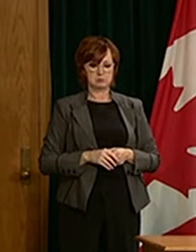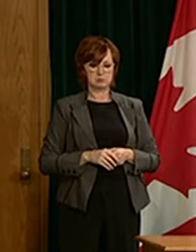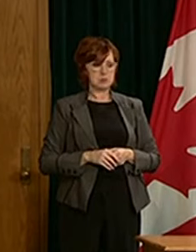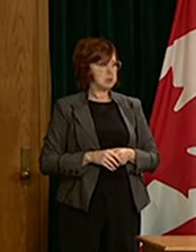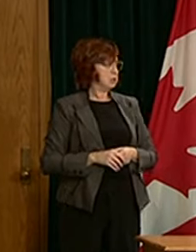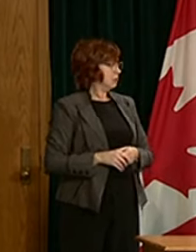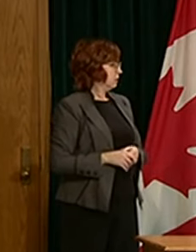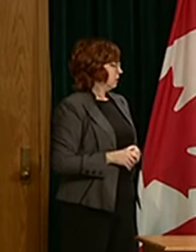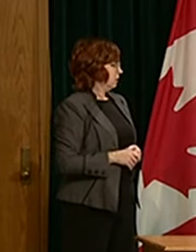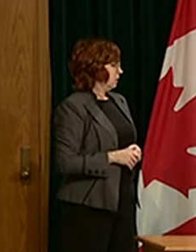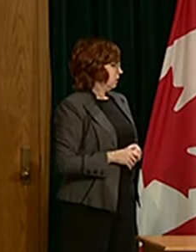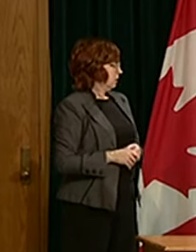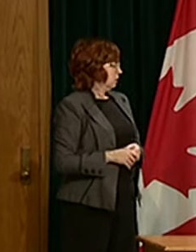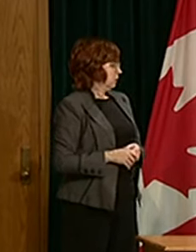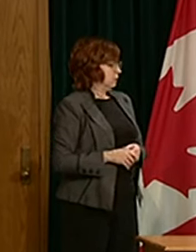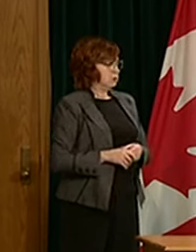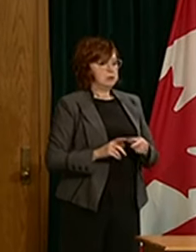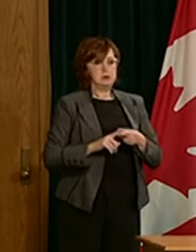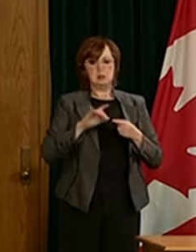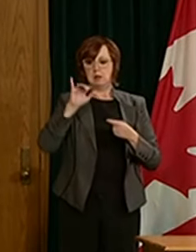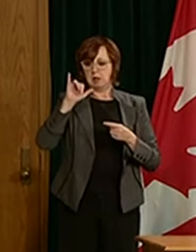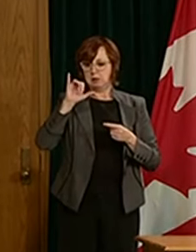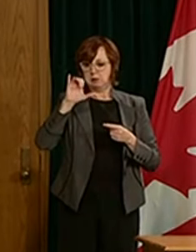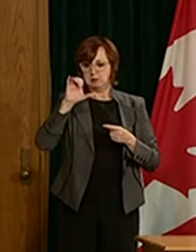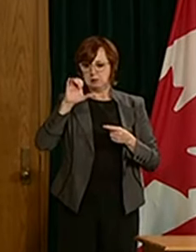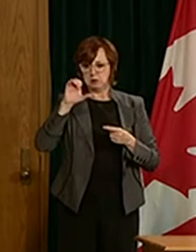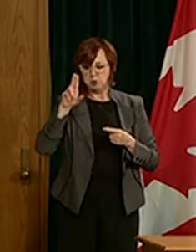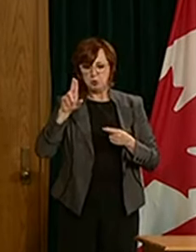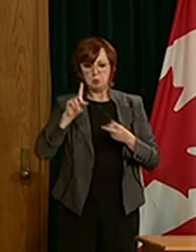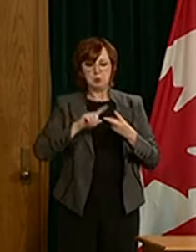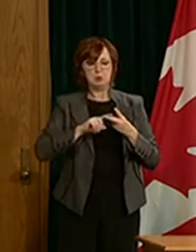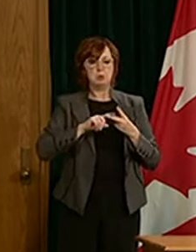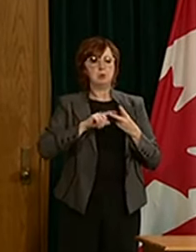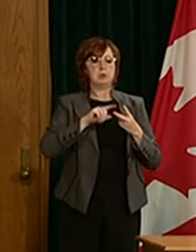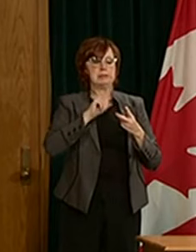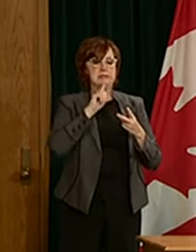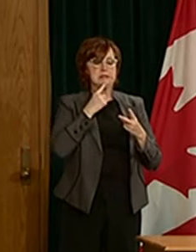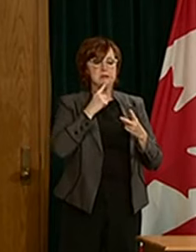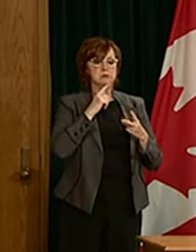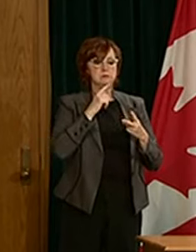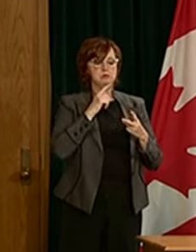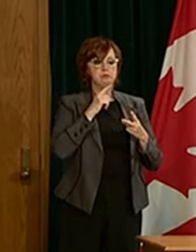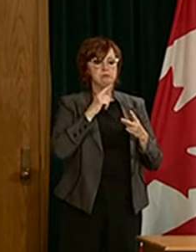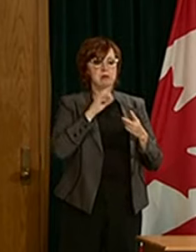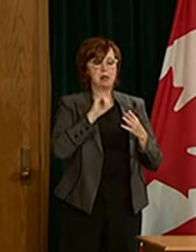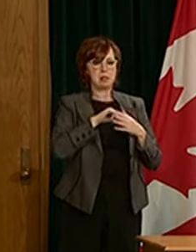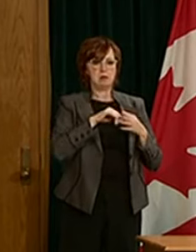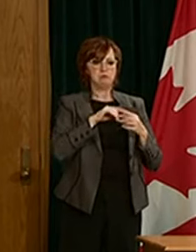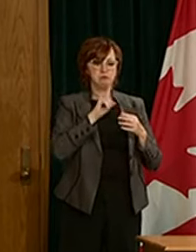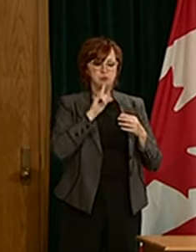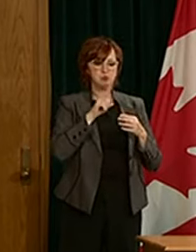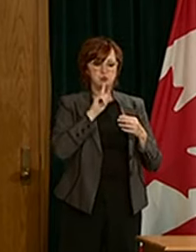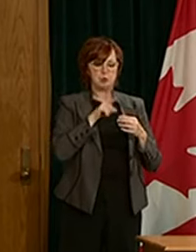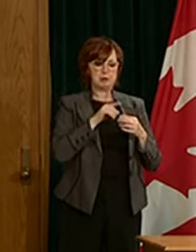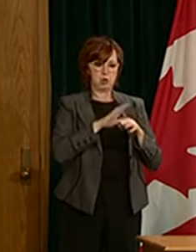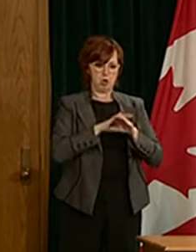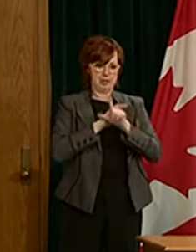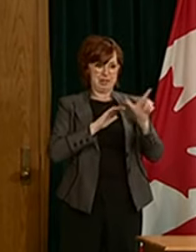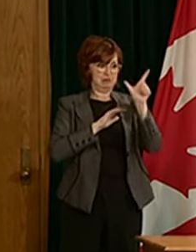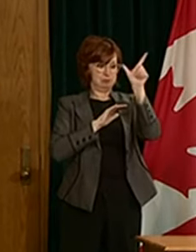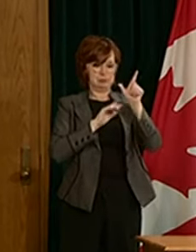can see this in both the ICU numbers and acute numbers. This graph depicts down the left side